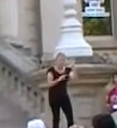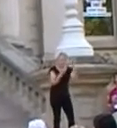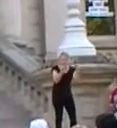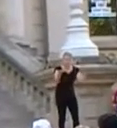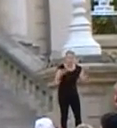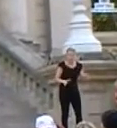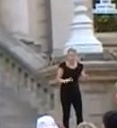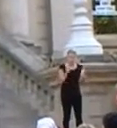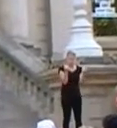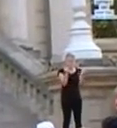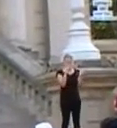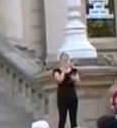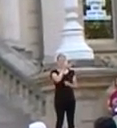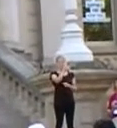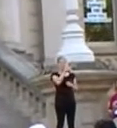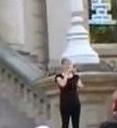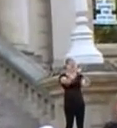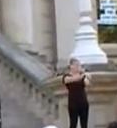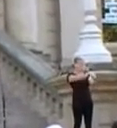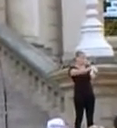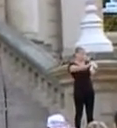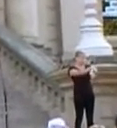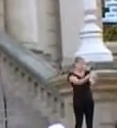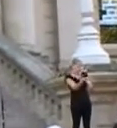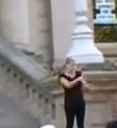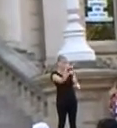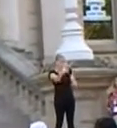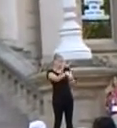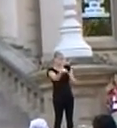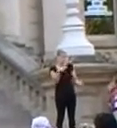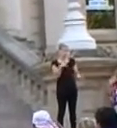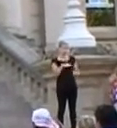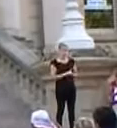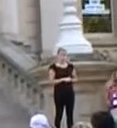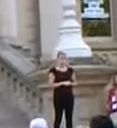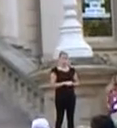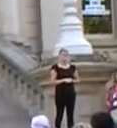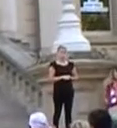thing they don't want us to do in November, and that's vote!